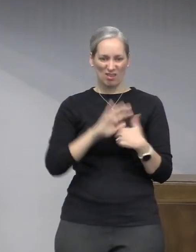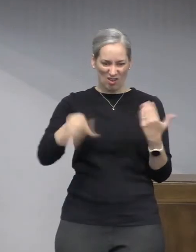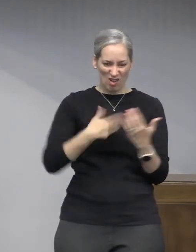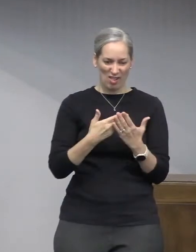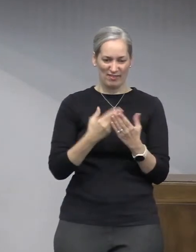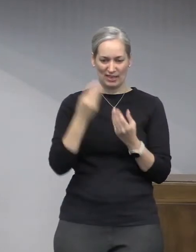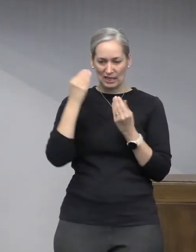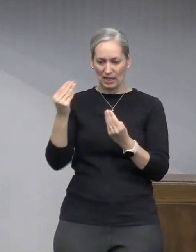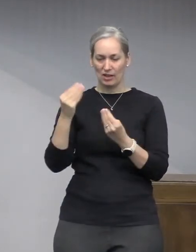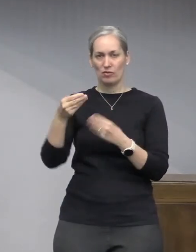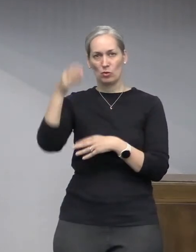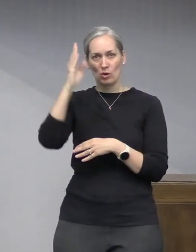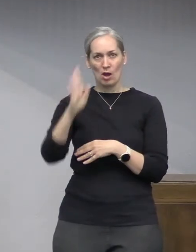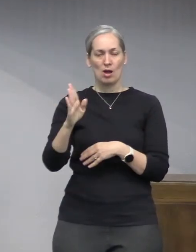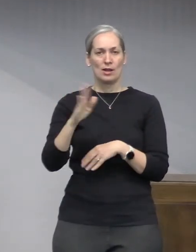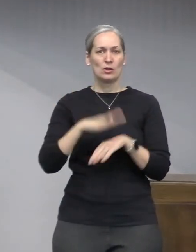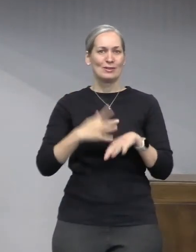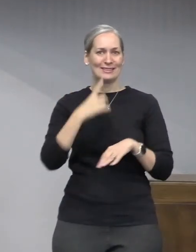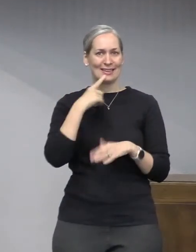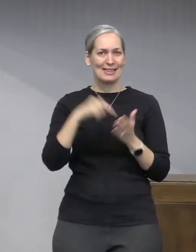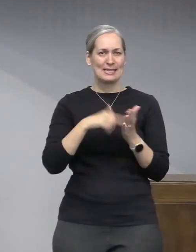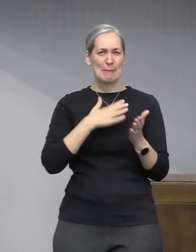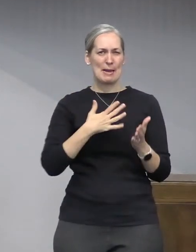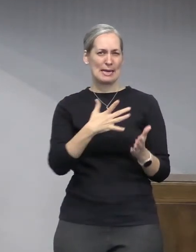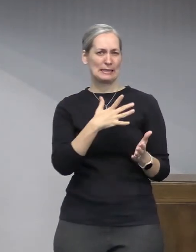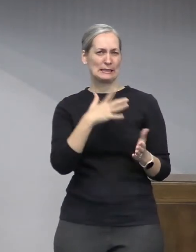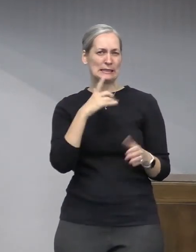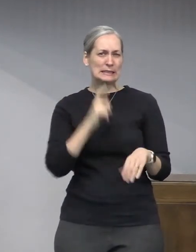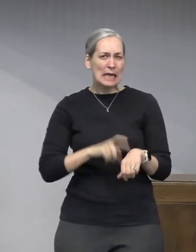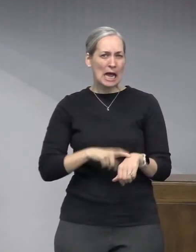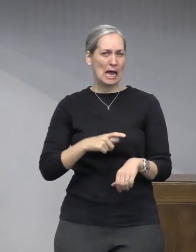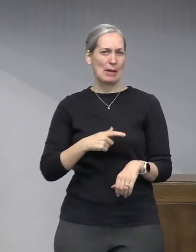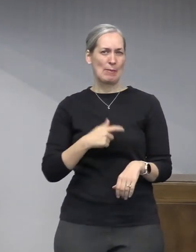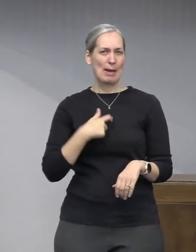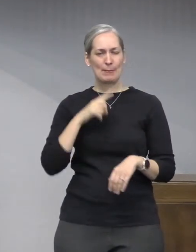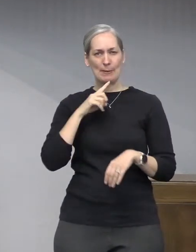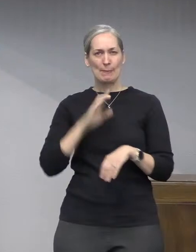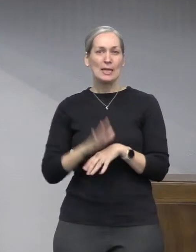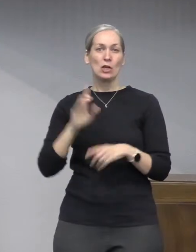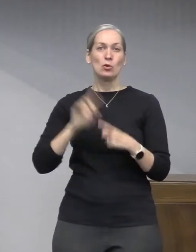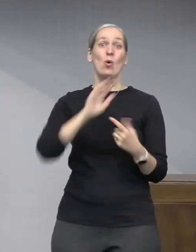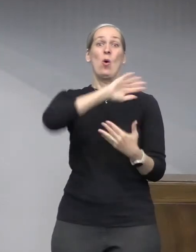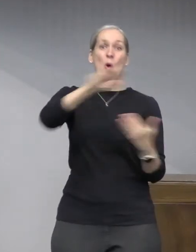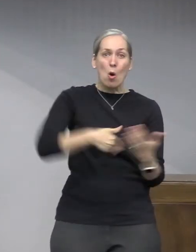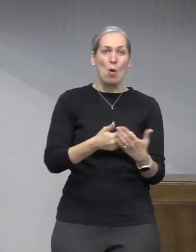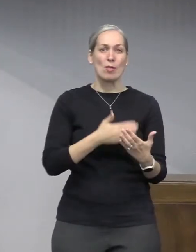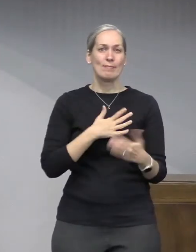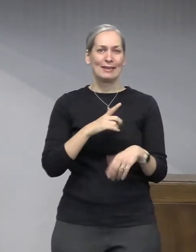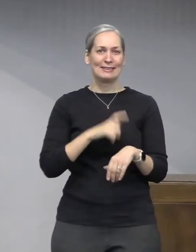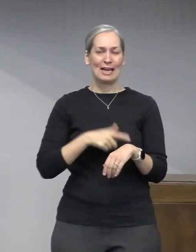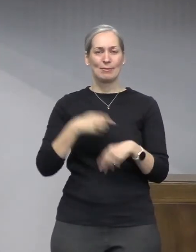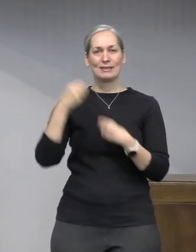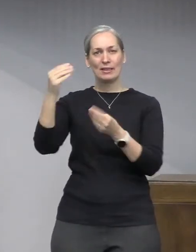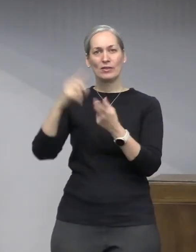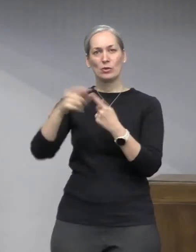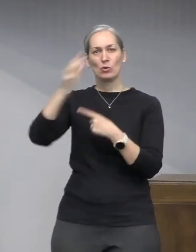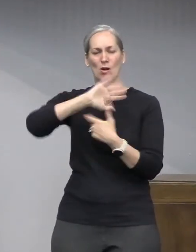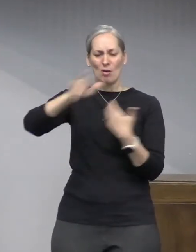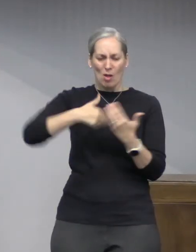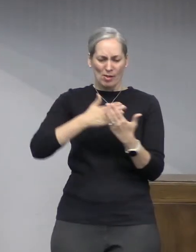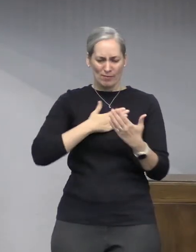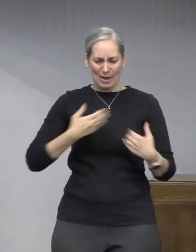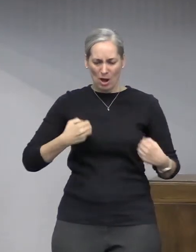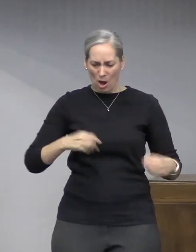God. Instead of saying, well, this is my time, I'm committing to giving all my time to God, all my